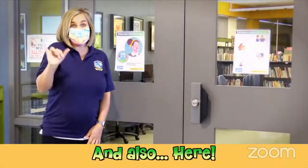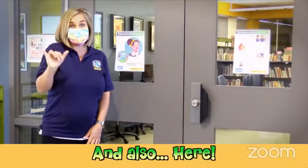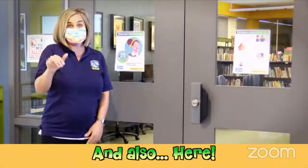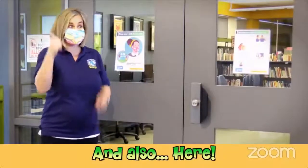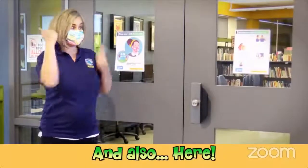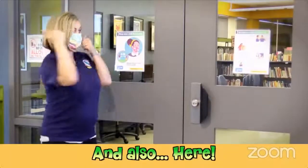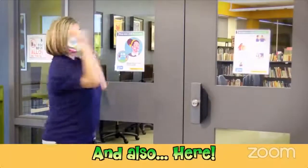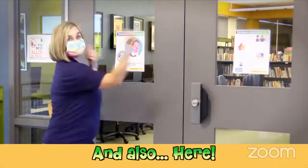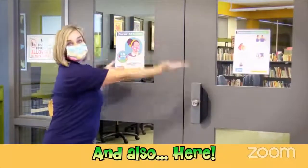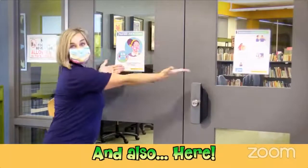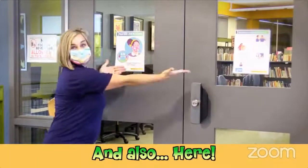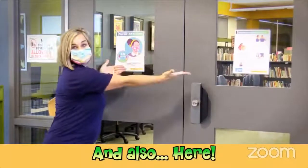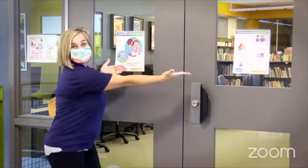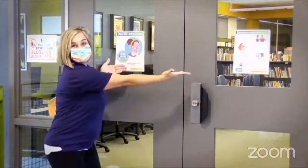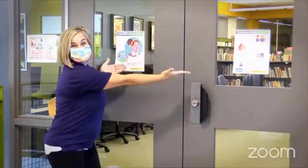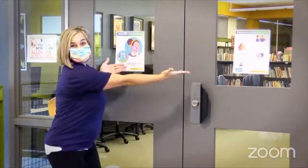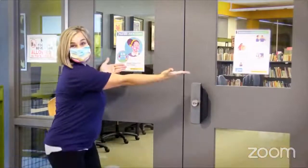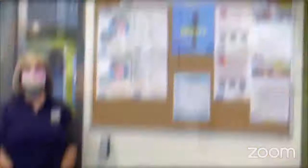And also here.